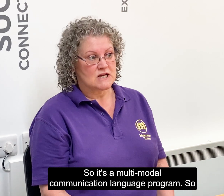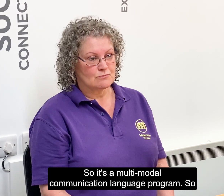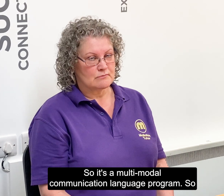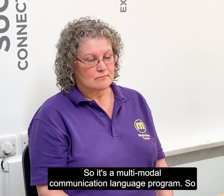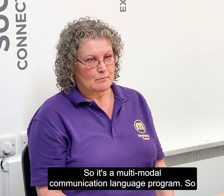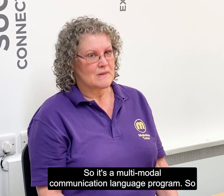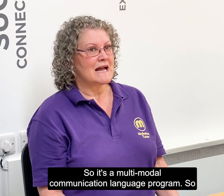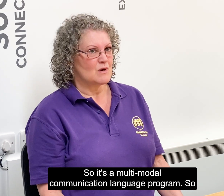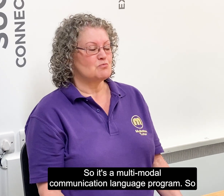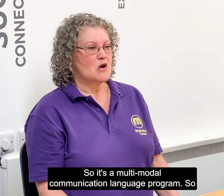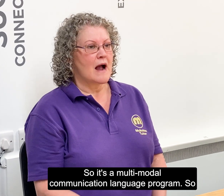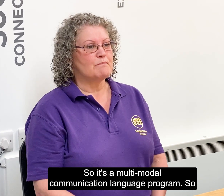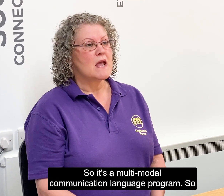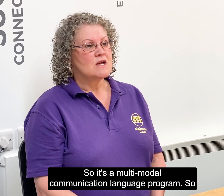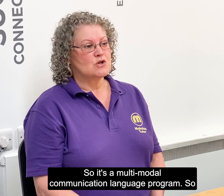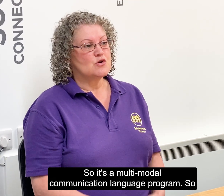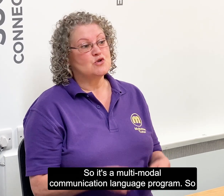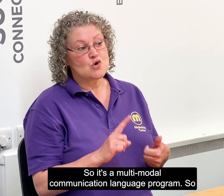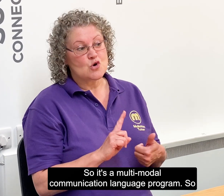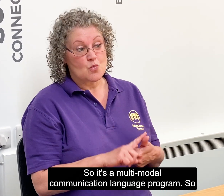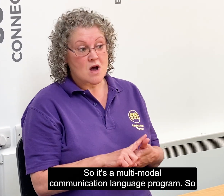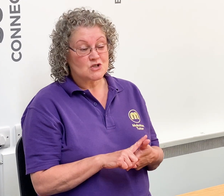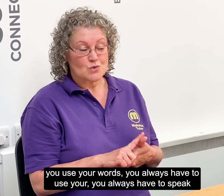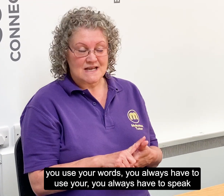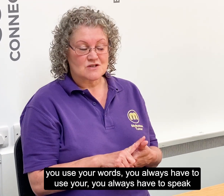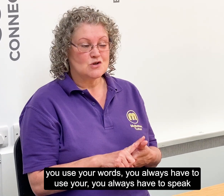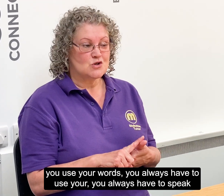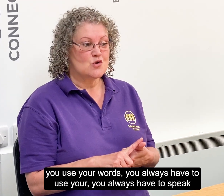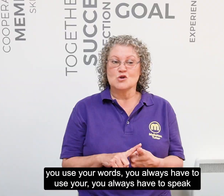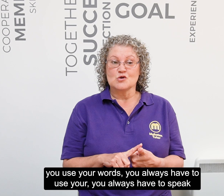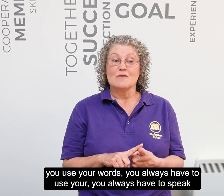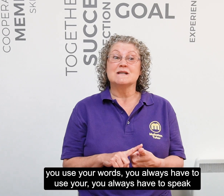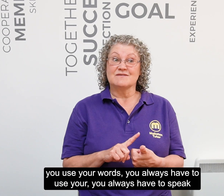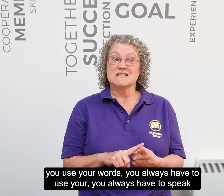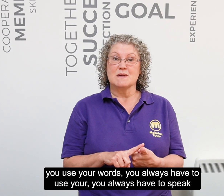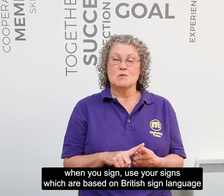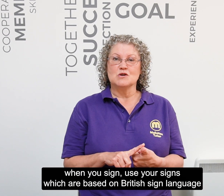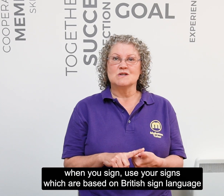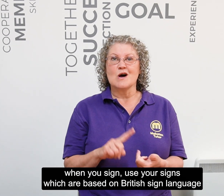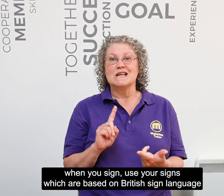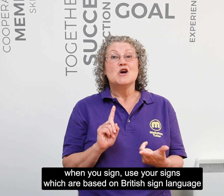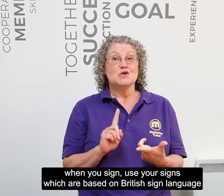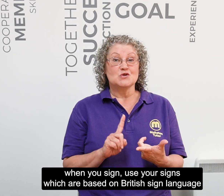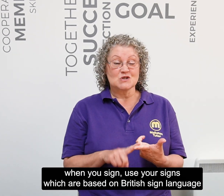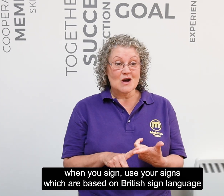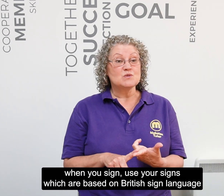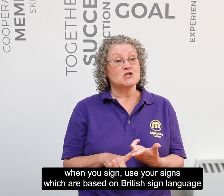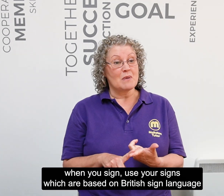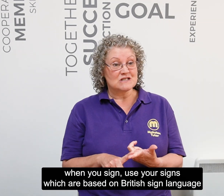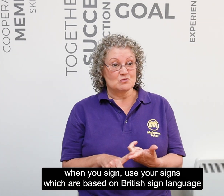communication language program. So you use your words, you always have to use you always have to speak when you sign, use your signs which are based on British